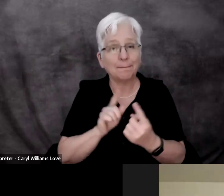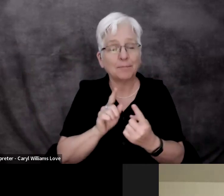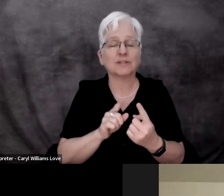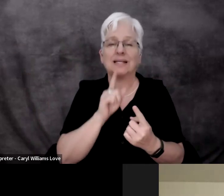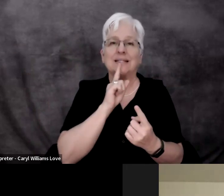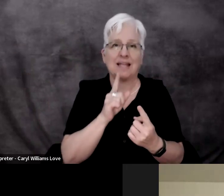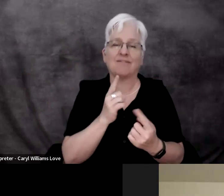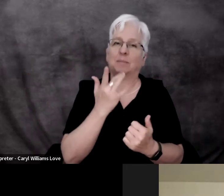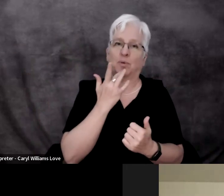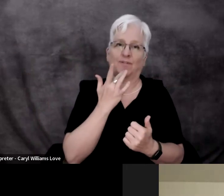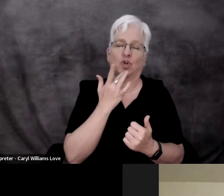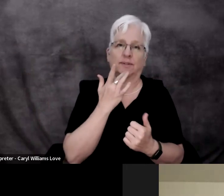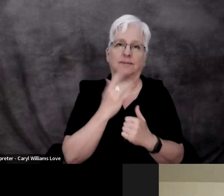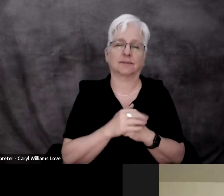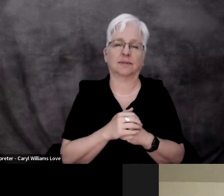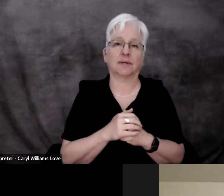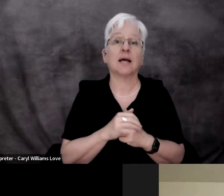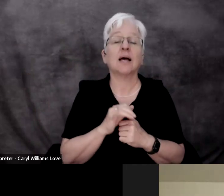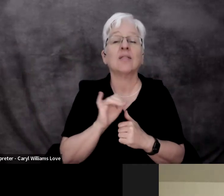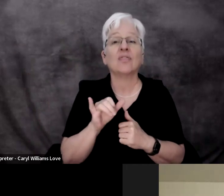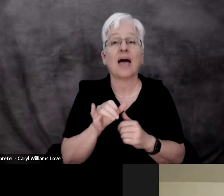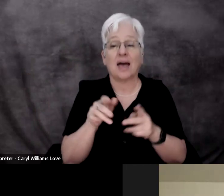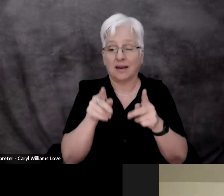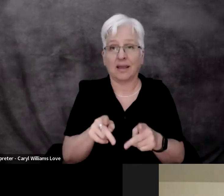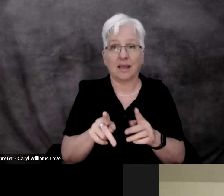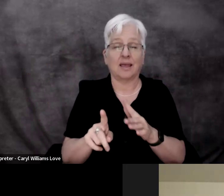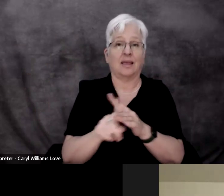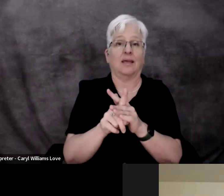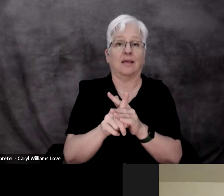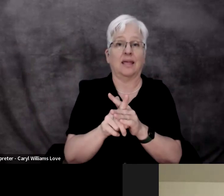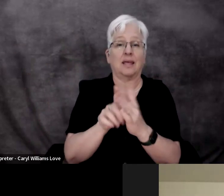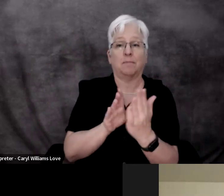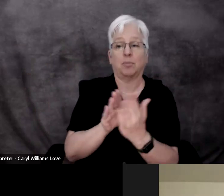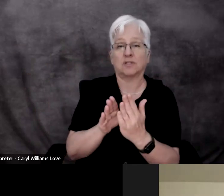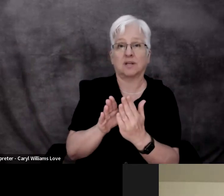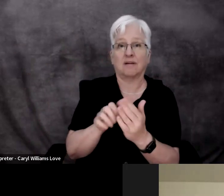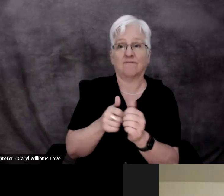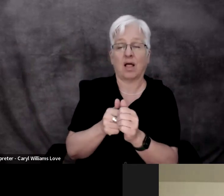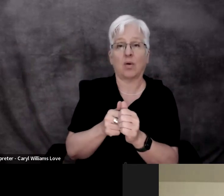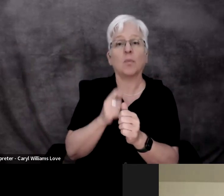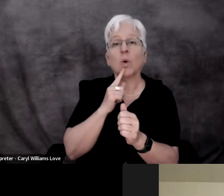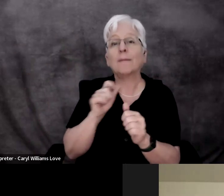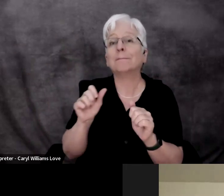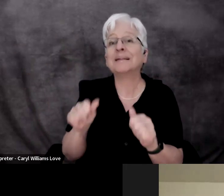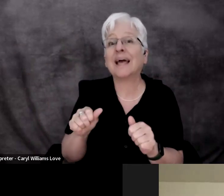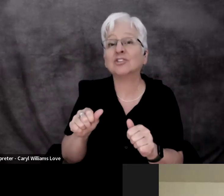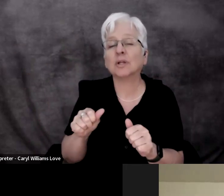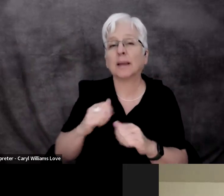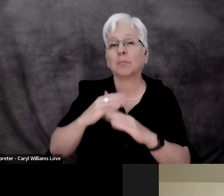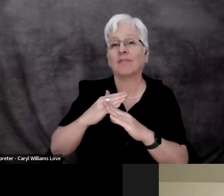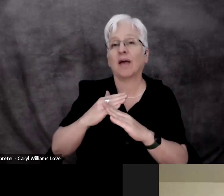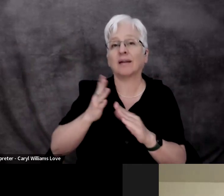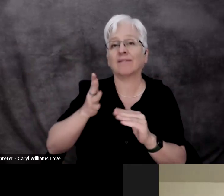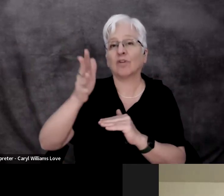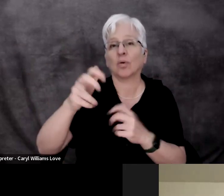definitely preferred. And that in-person follow-up would then potentially prevent a further crisis, because the amount of times that